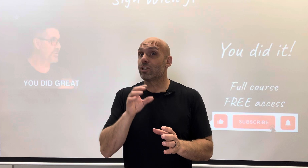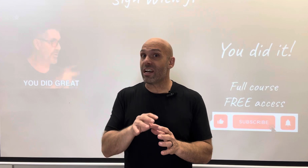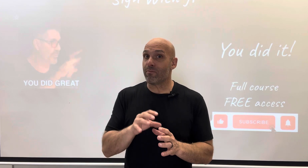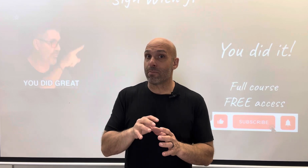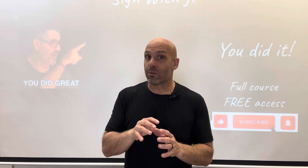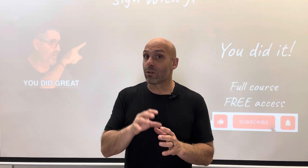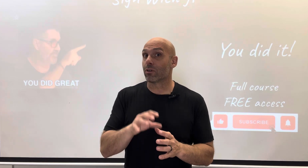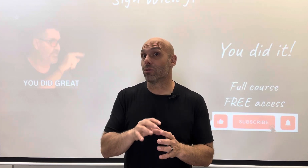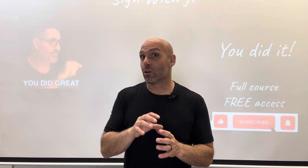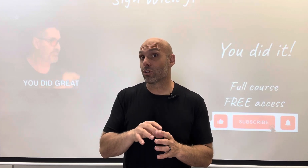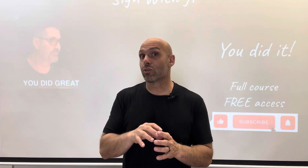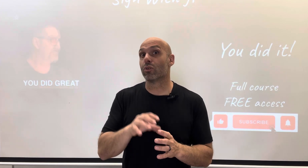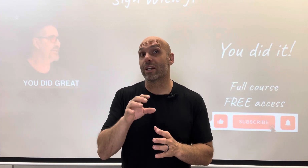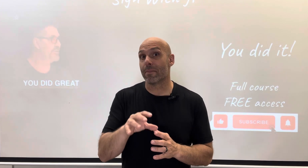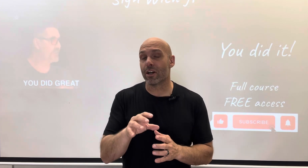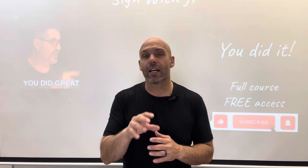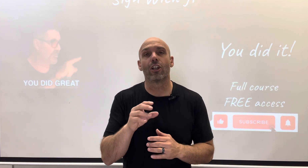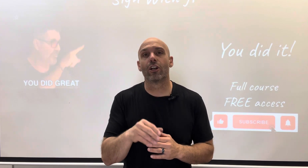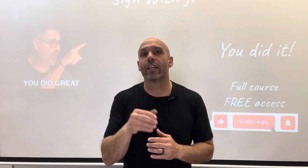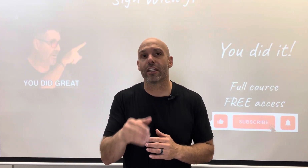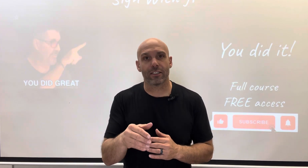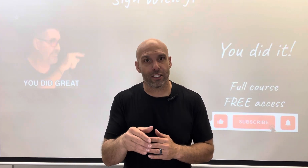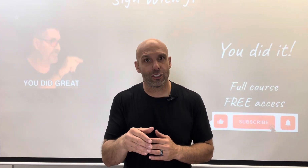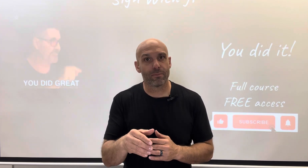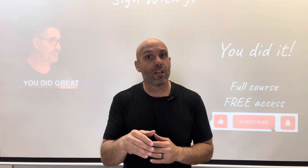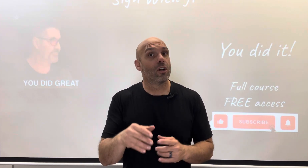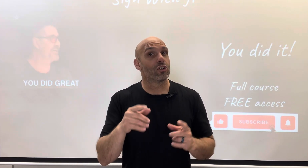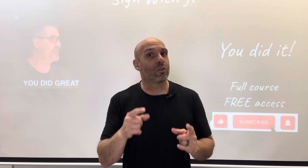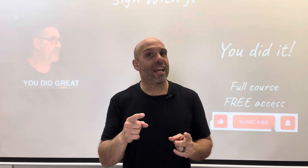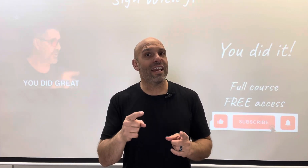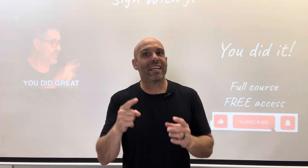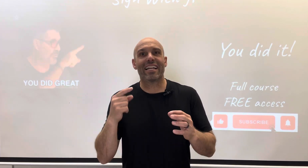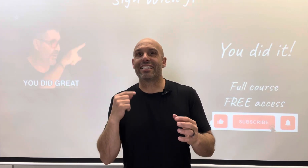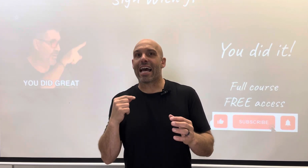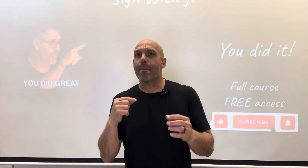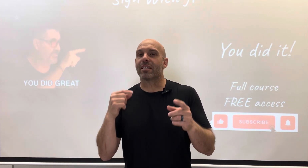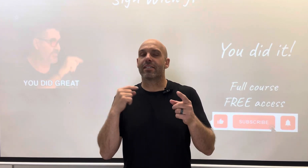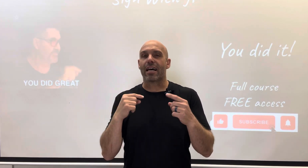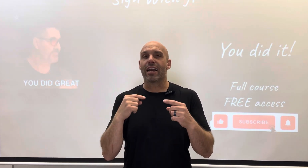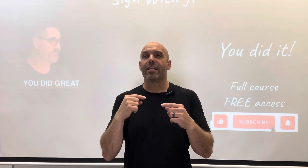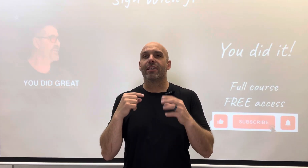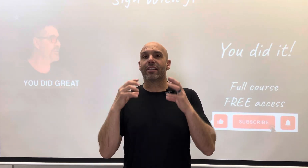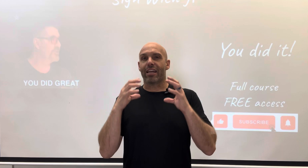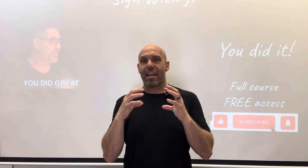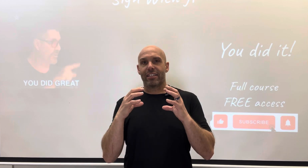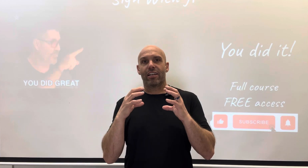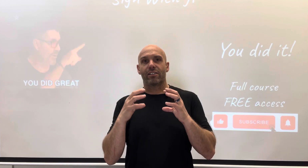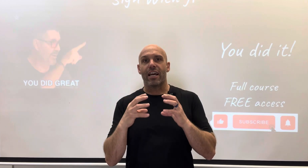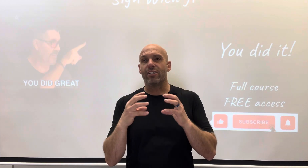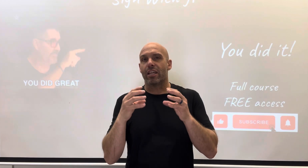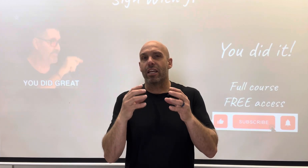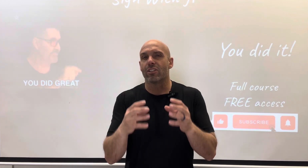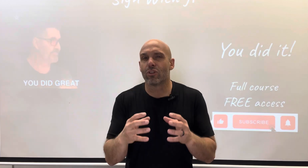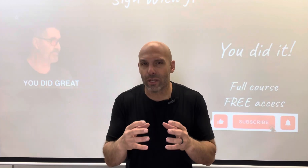deaf people who go to school in America learn English. So they can adapt the ASL signs to